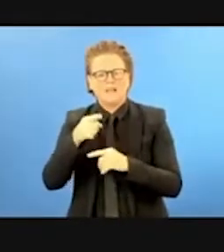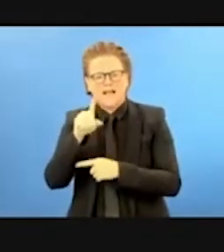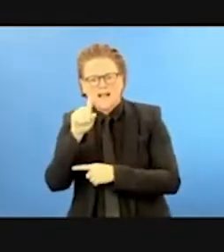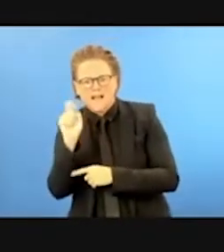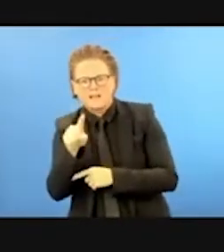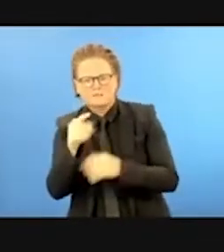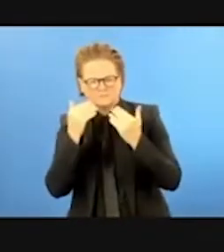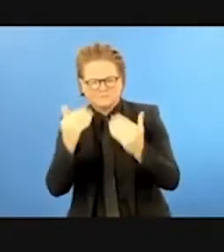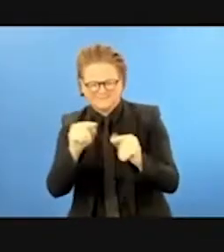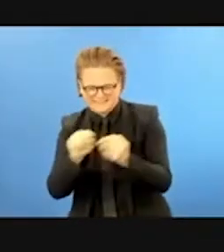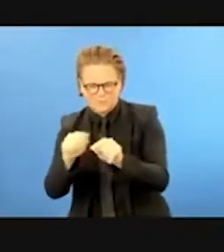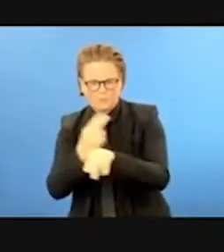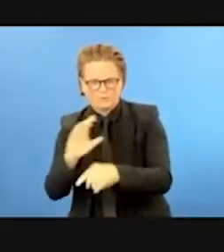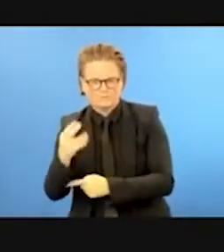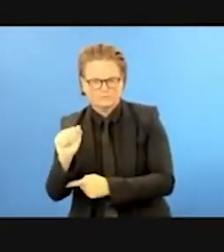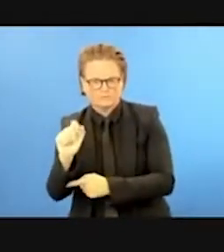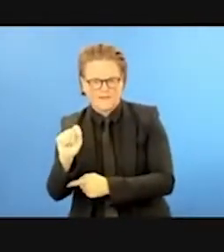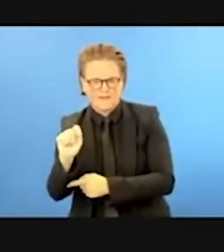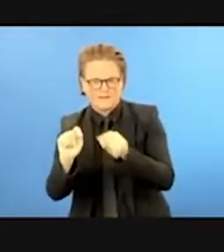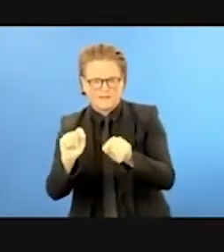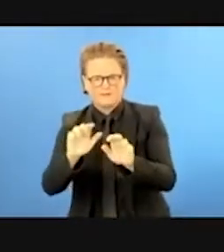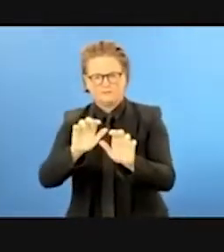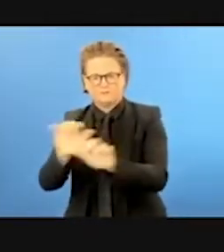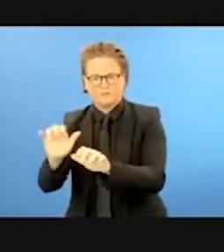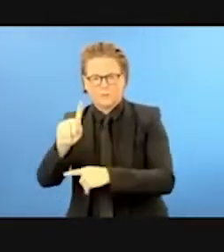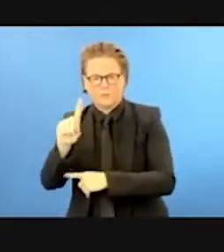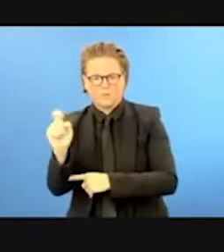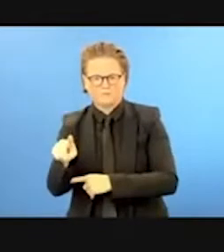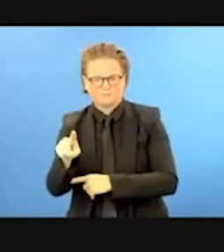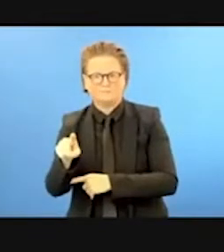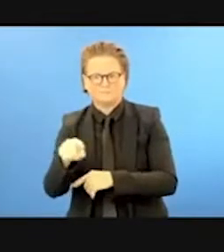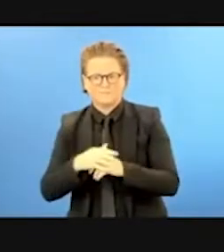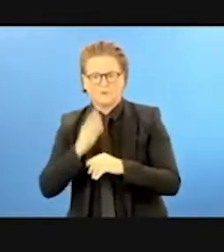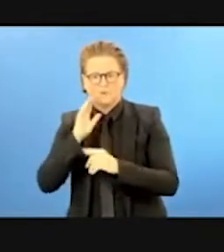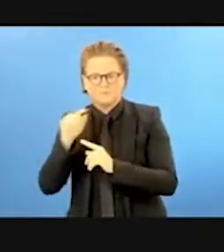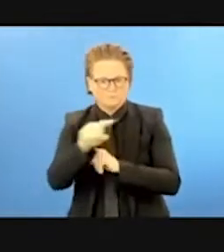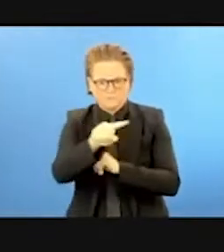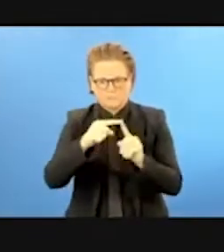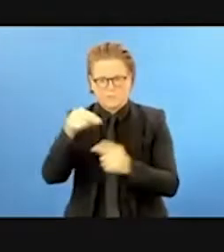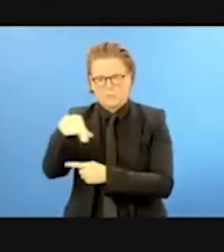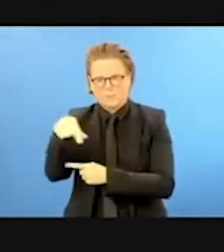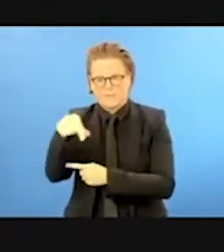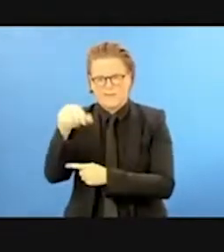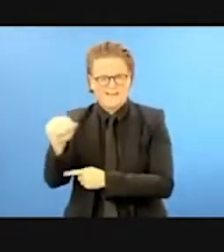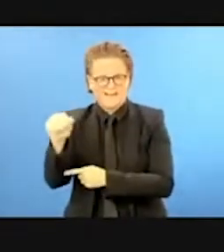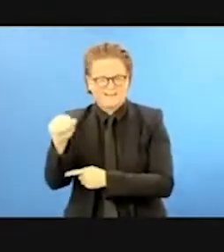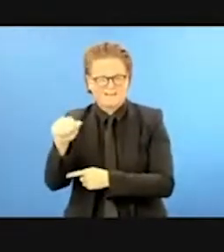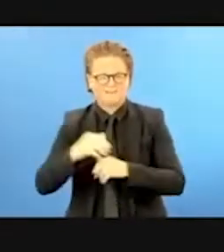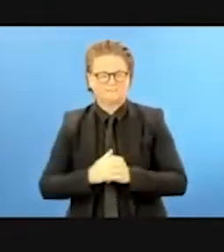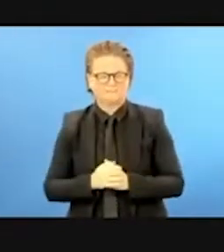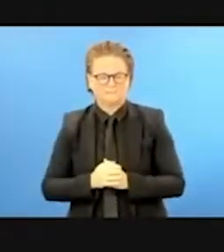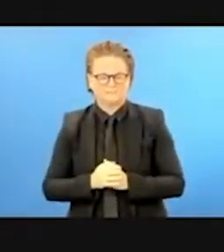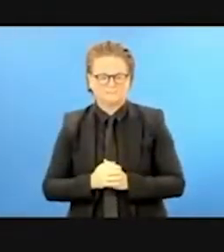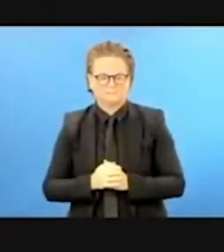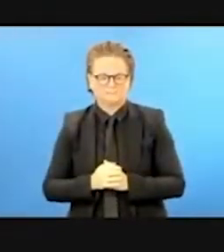to the person labeled Q&A, Katie Tang. Please note that every effort will be taken to answer previously